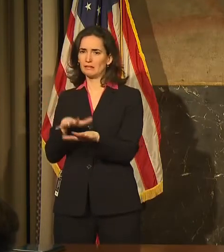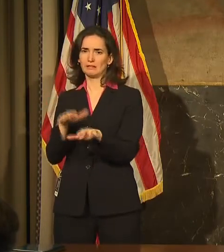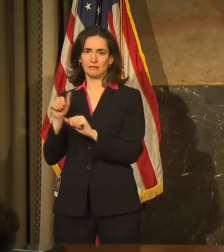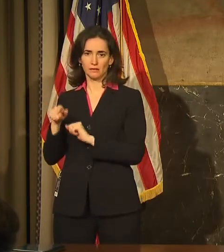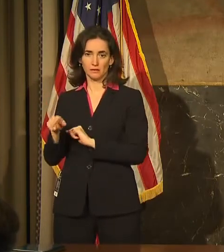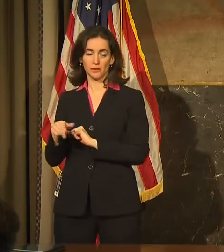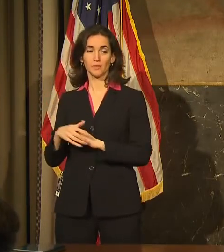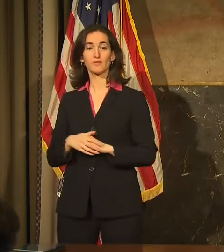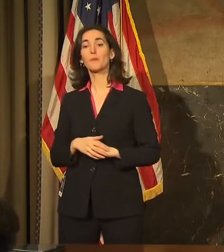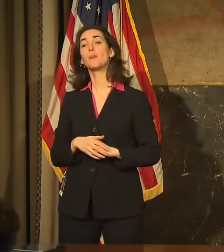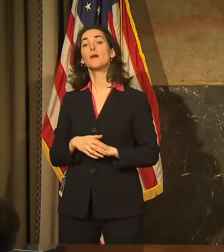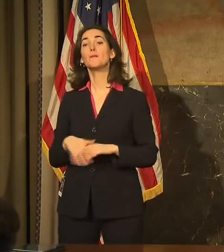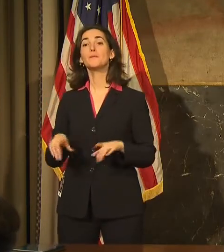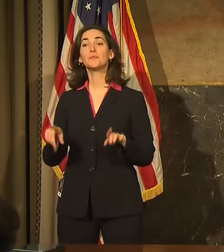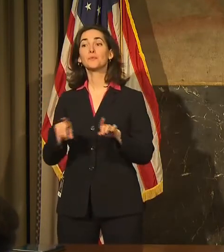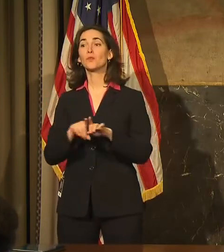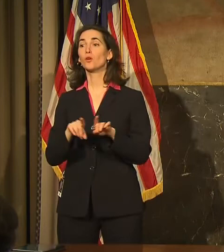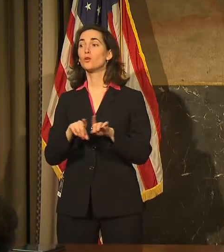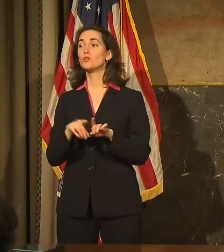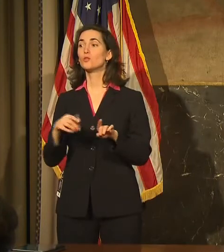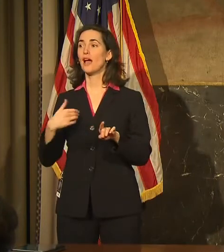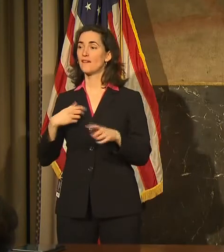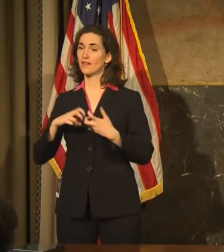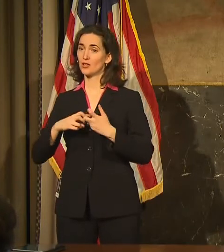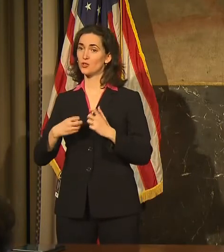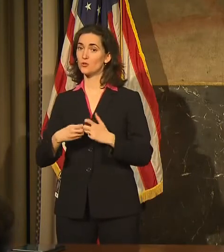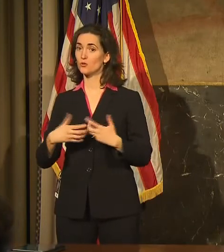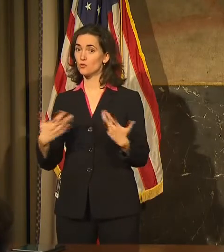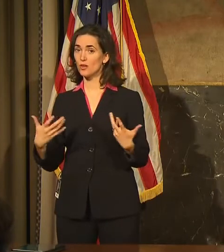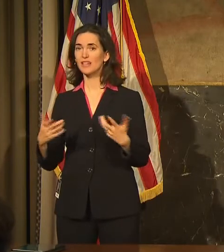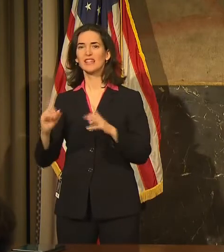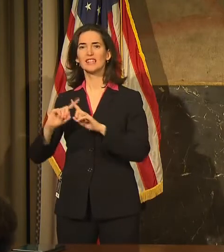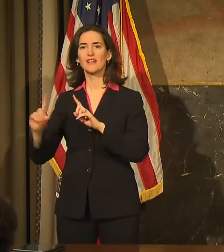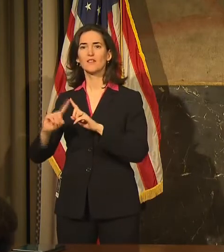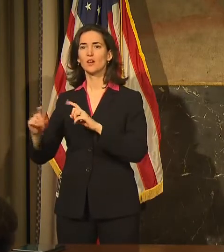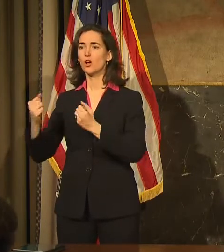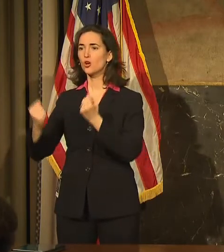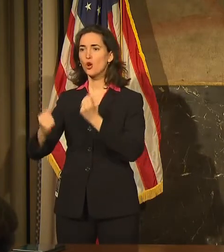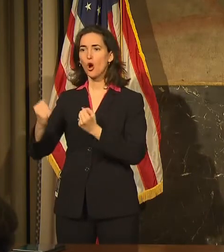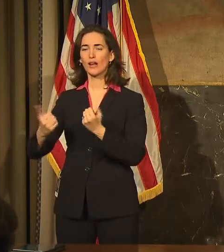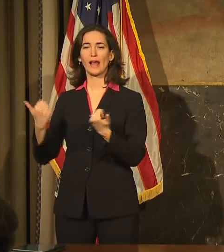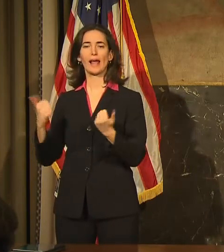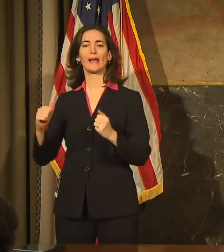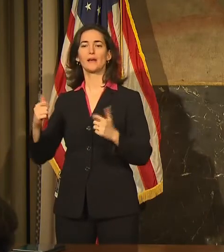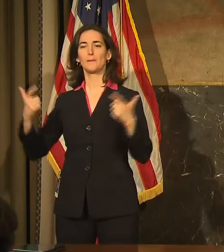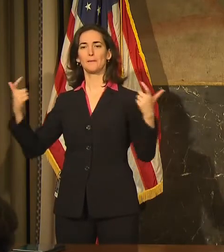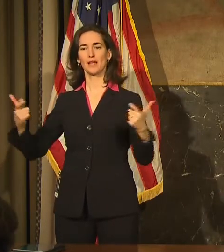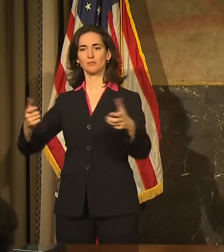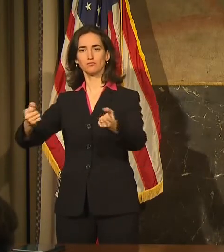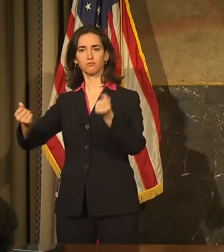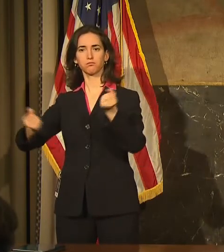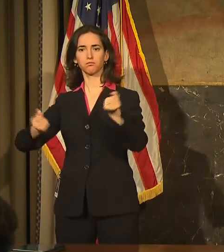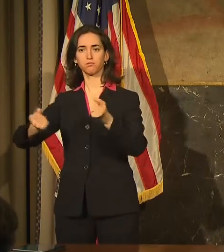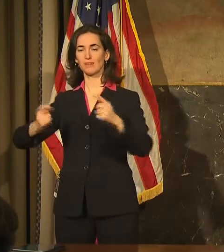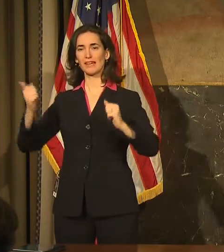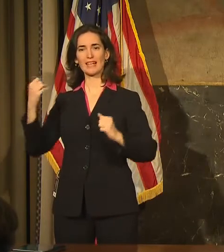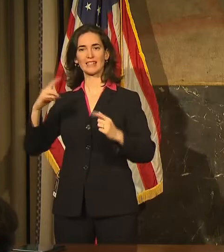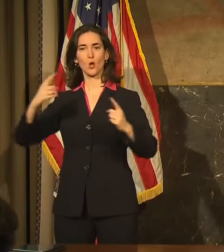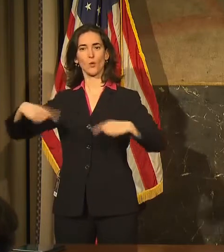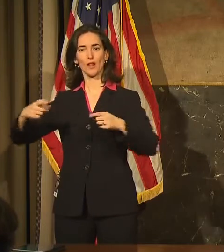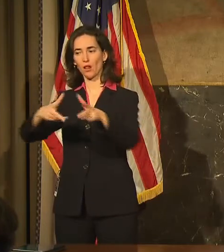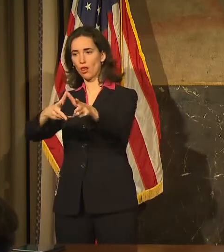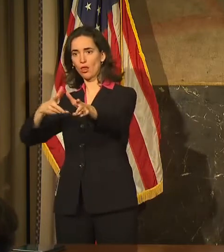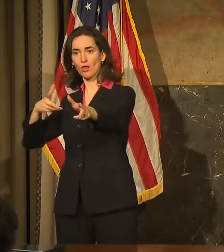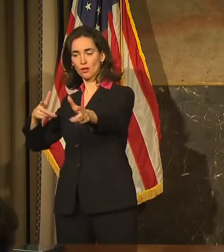also have issues with a number of commercial vehicles, 18-wheelers, that have